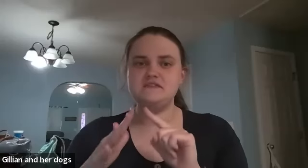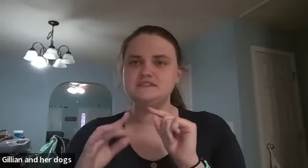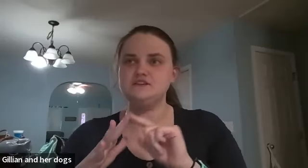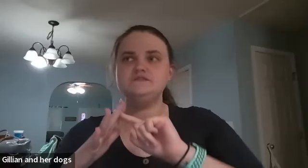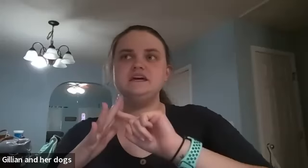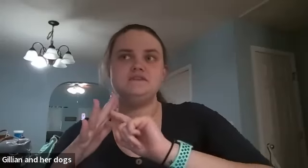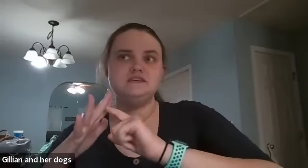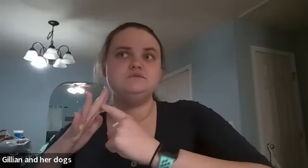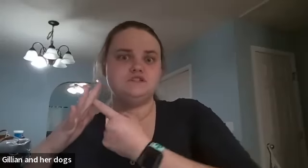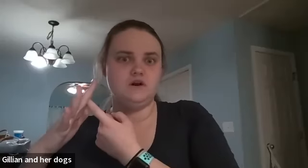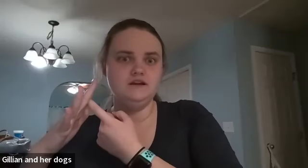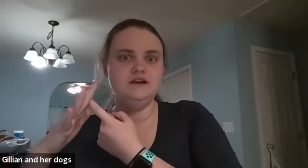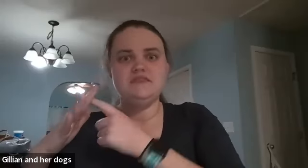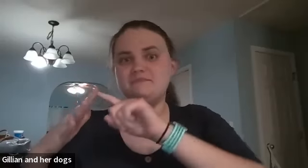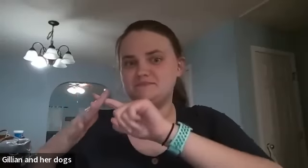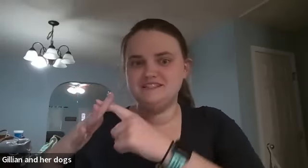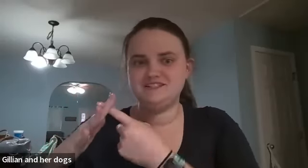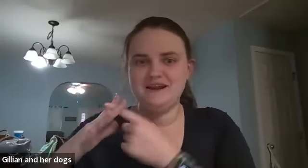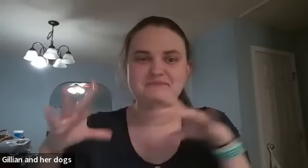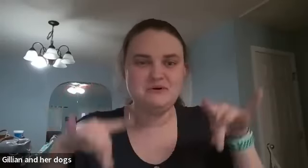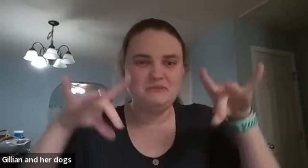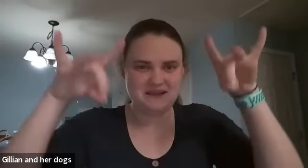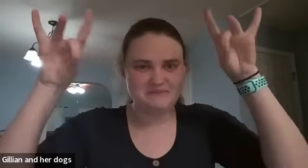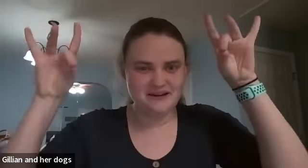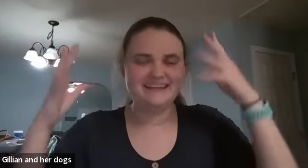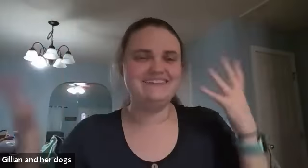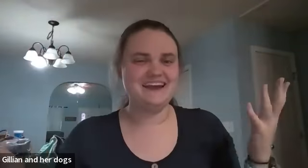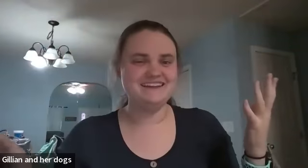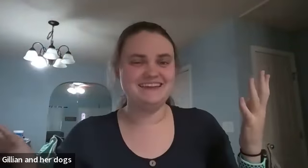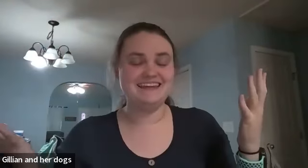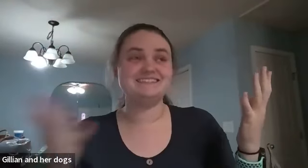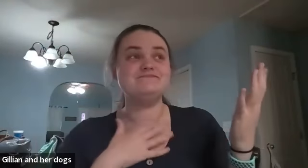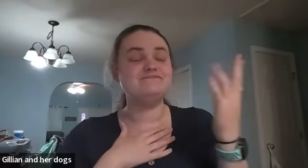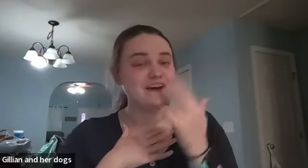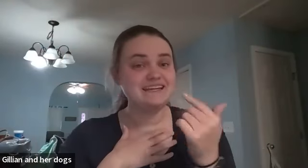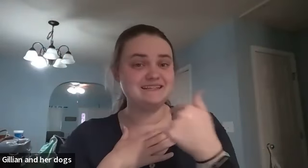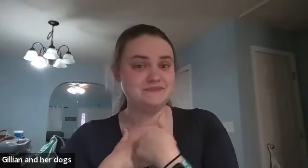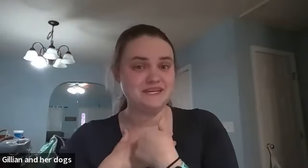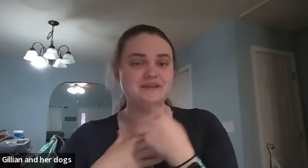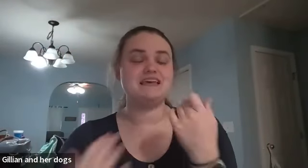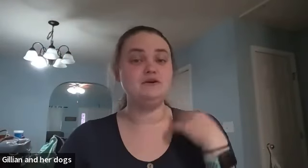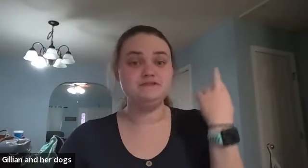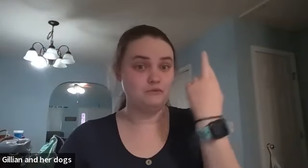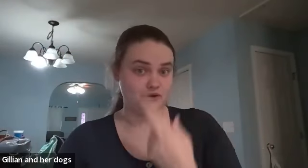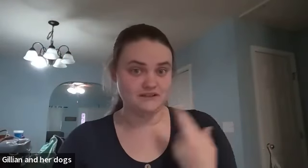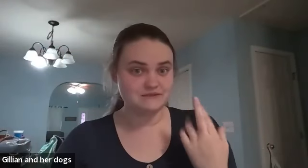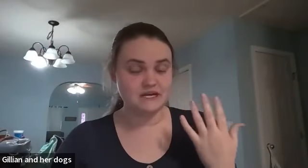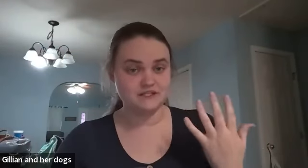this with start, that must mean start. And people will pick up on it, and and it's funny to me because I don't even realize when I do